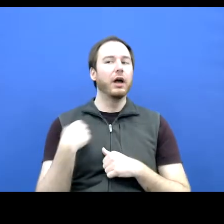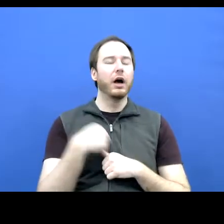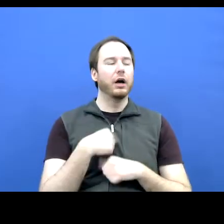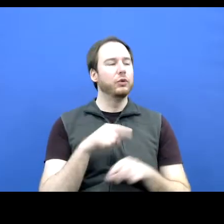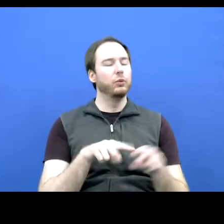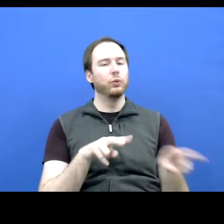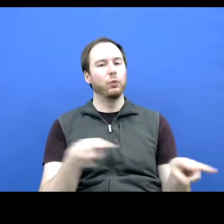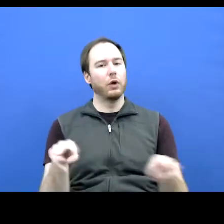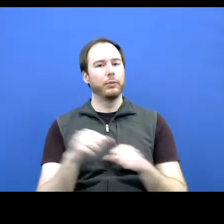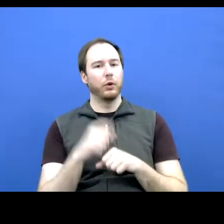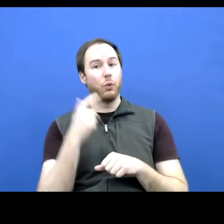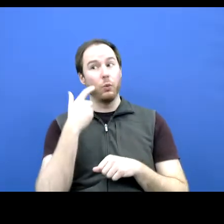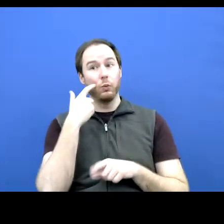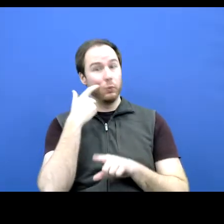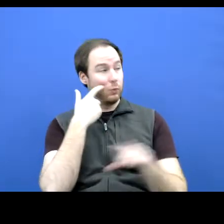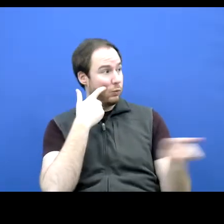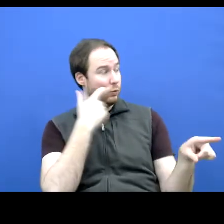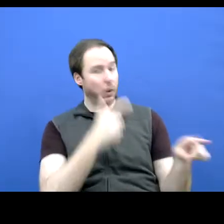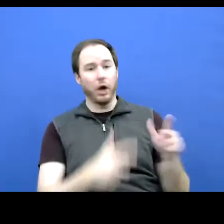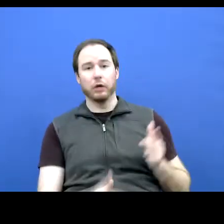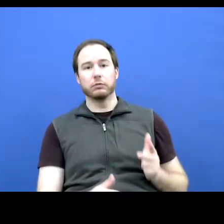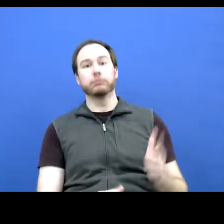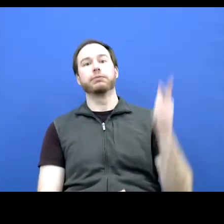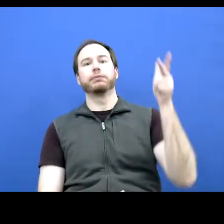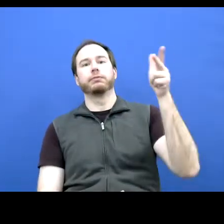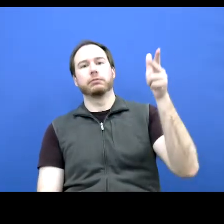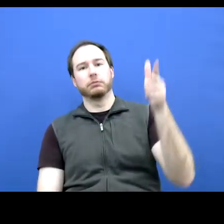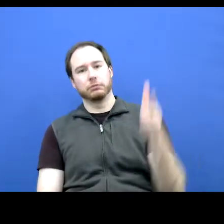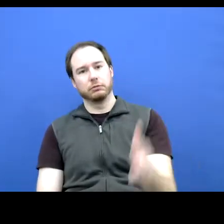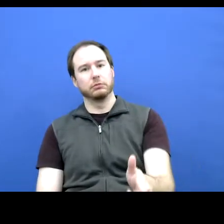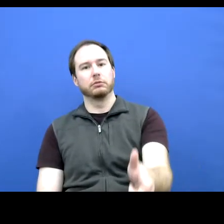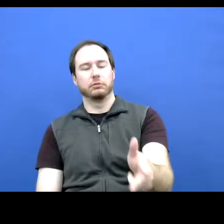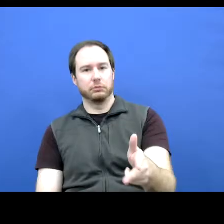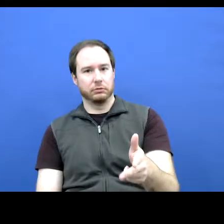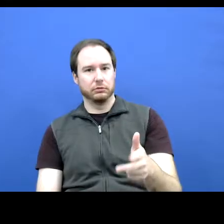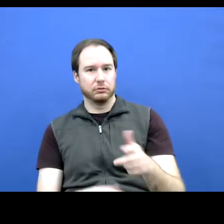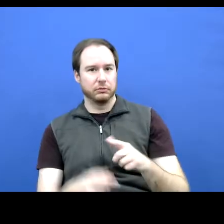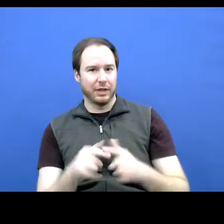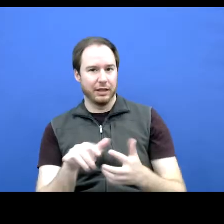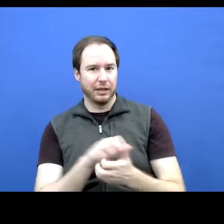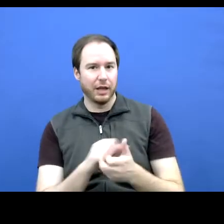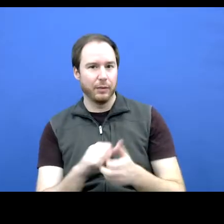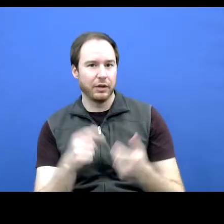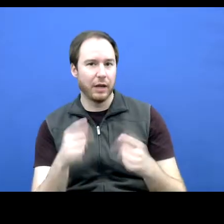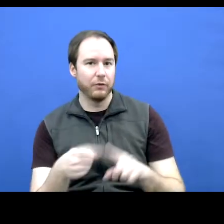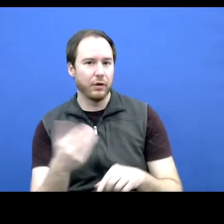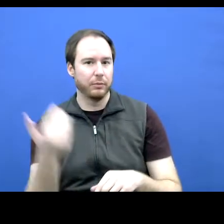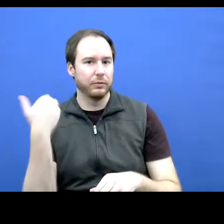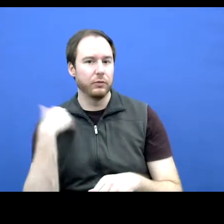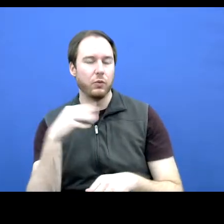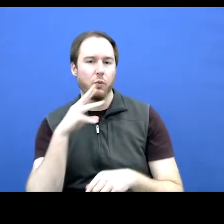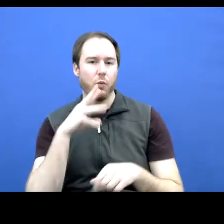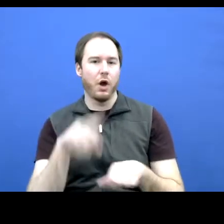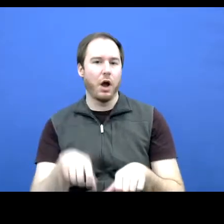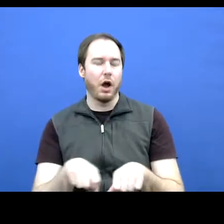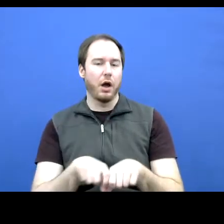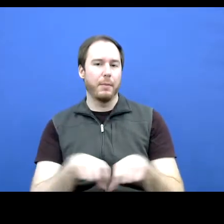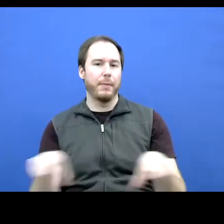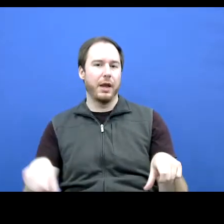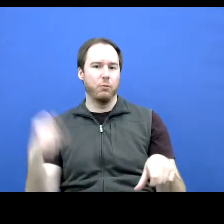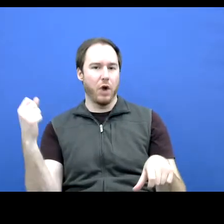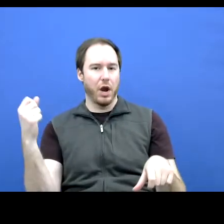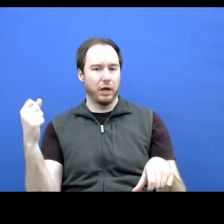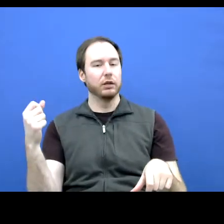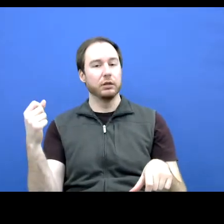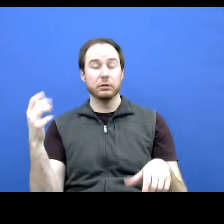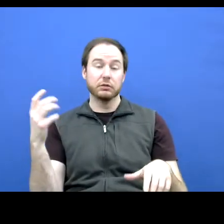people jumping over that damage from the water main break. So and